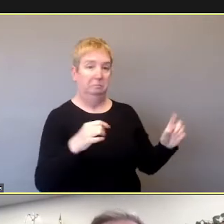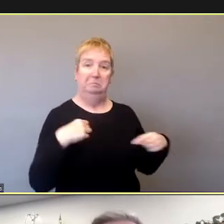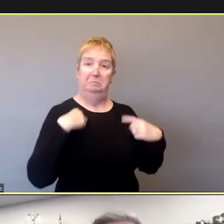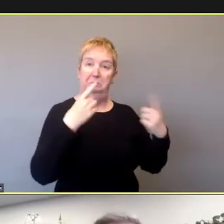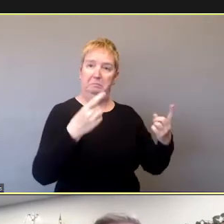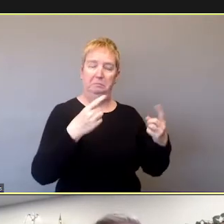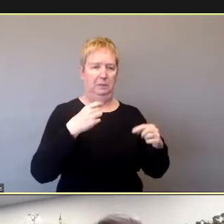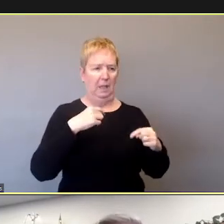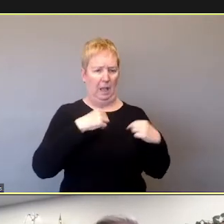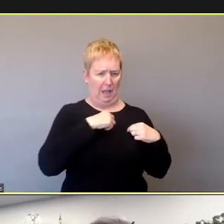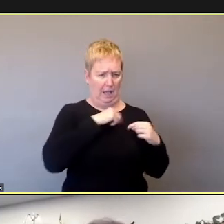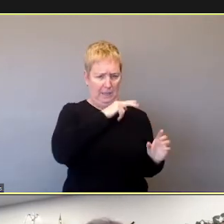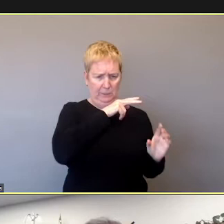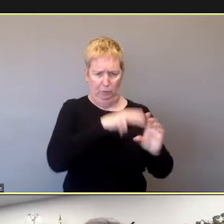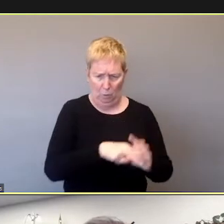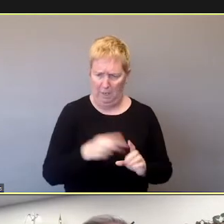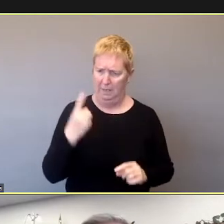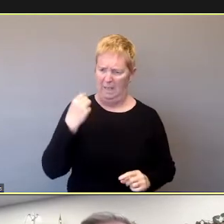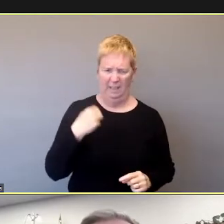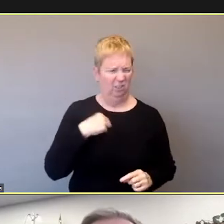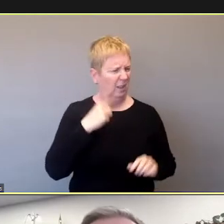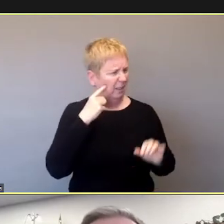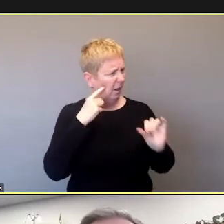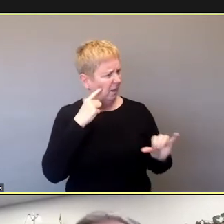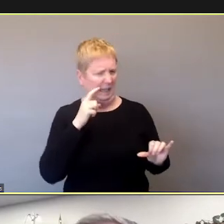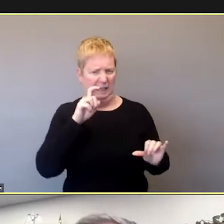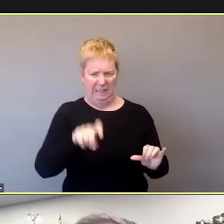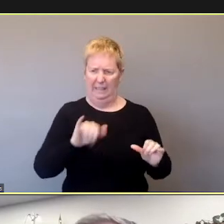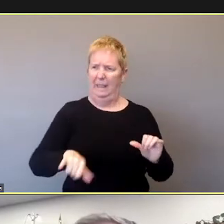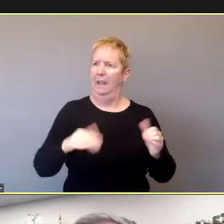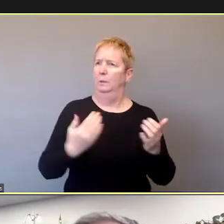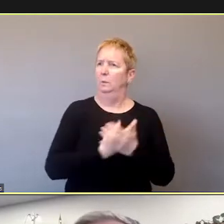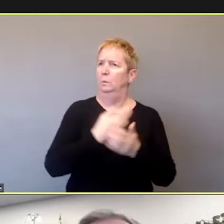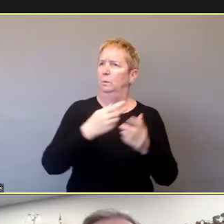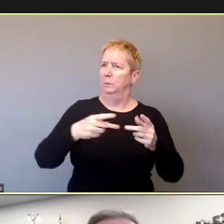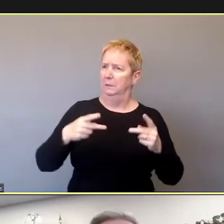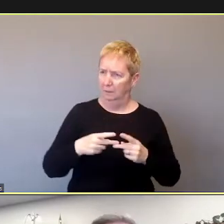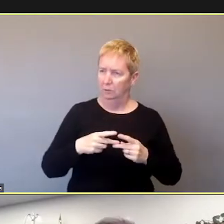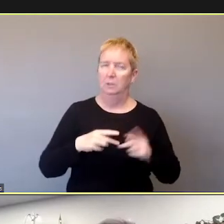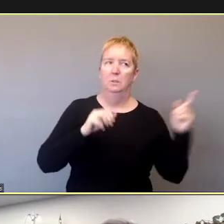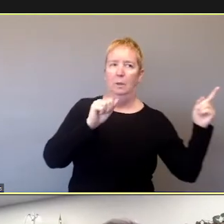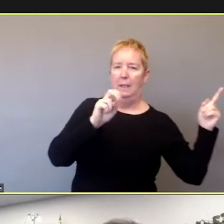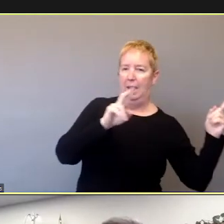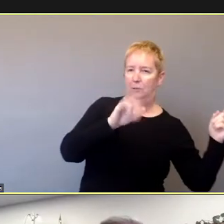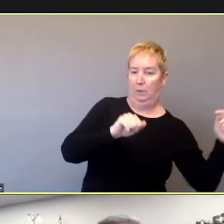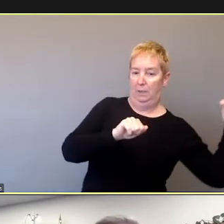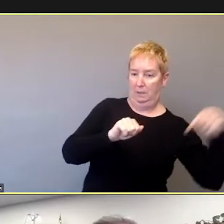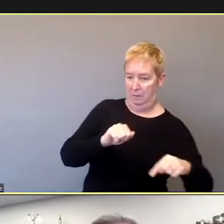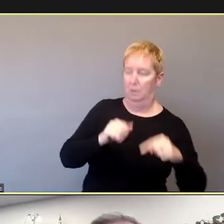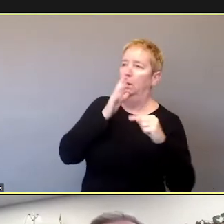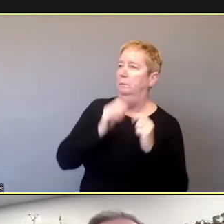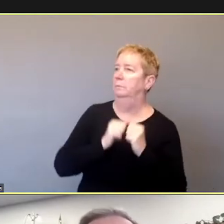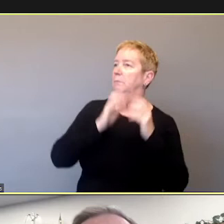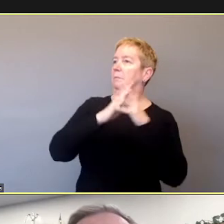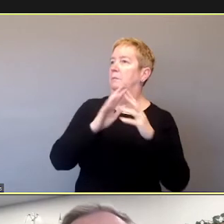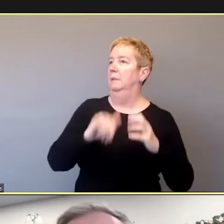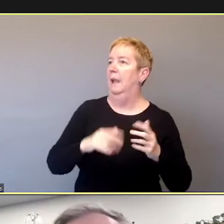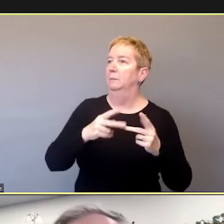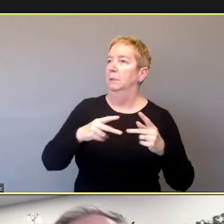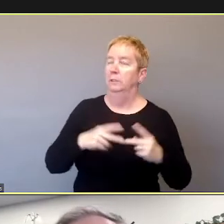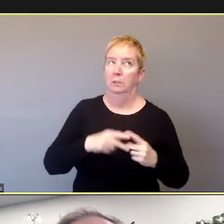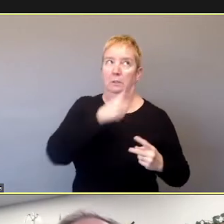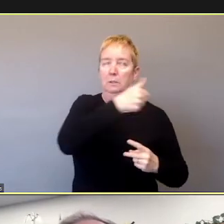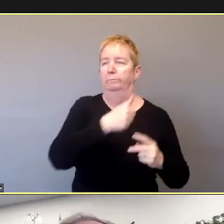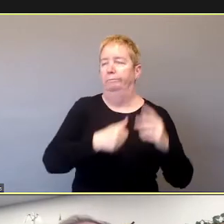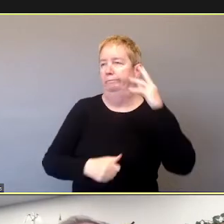that was a really critical addition that we needed to make. Andrea brings a wealth of experience, and also